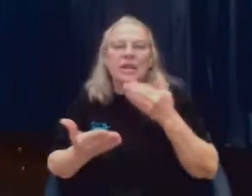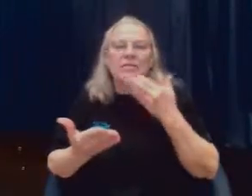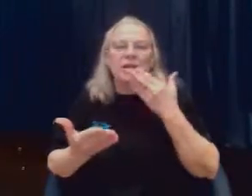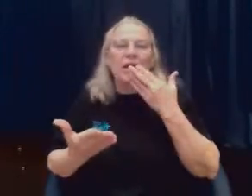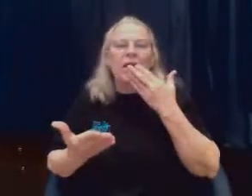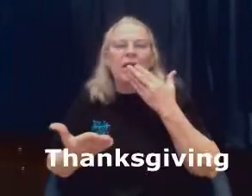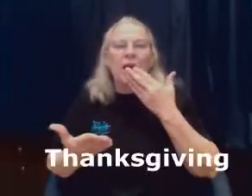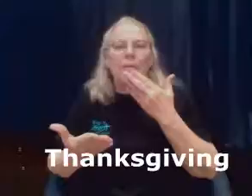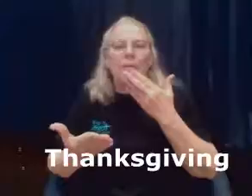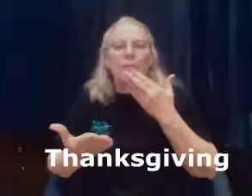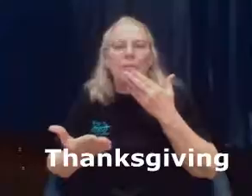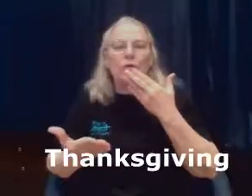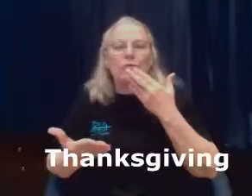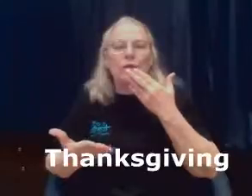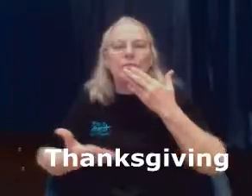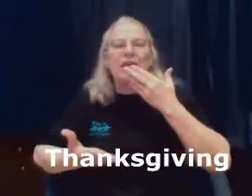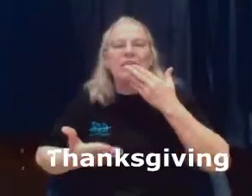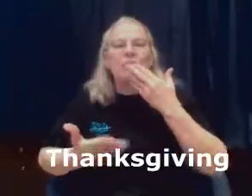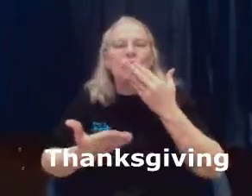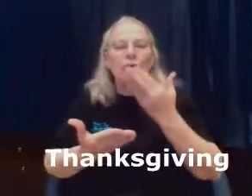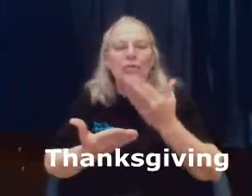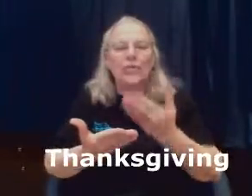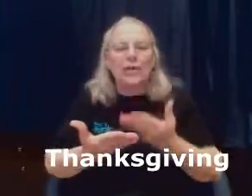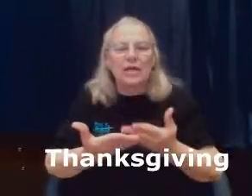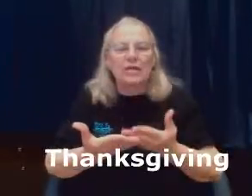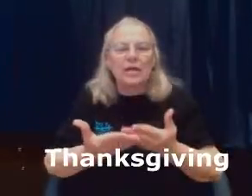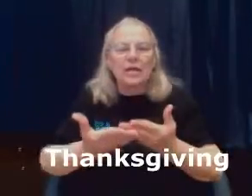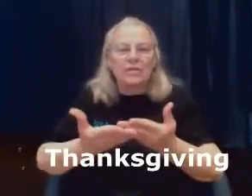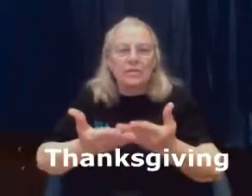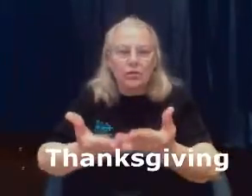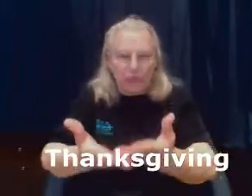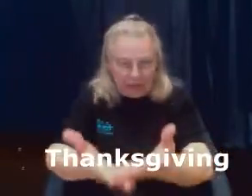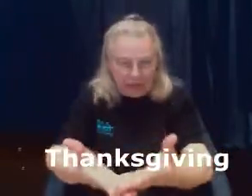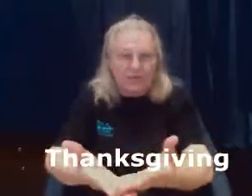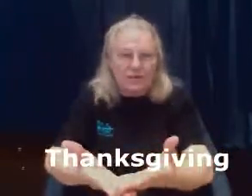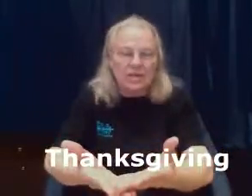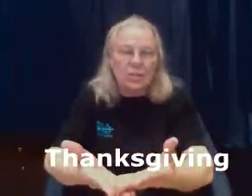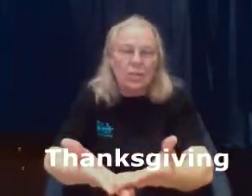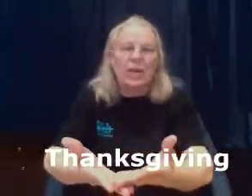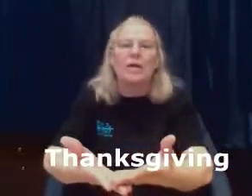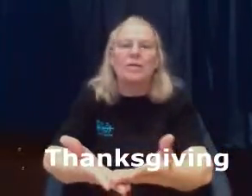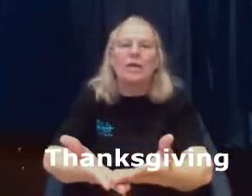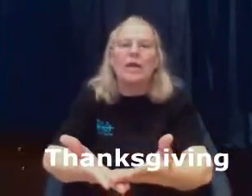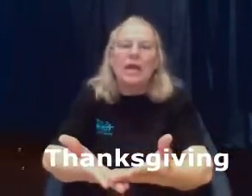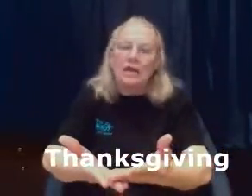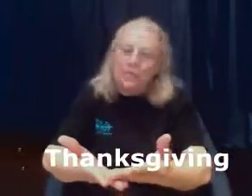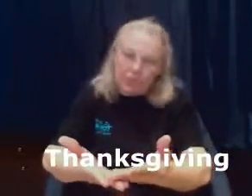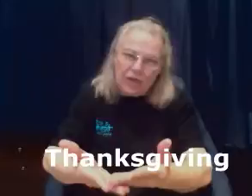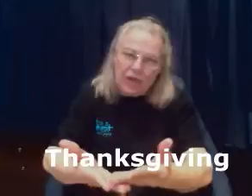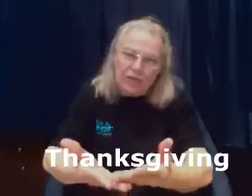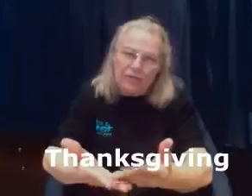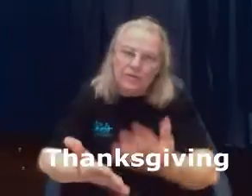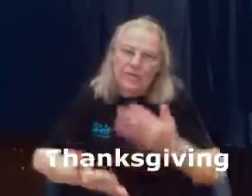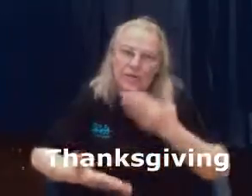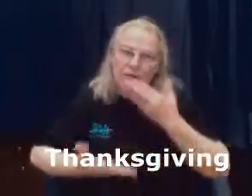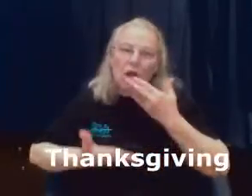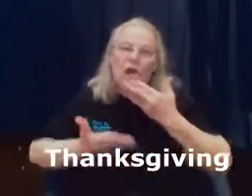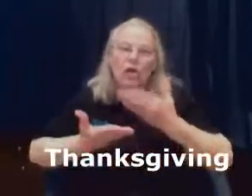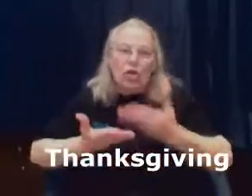Thanksgiving, coming from your lips, it's good things that you're giving to someone else. If you're thankful for something, you're